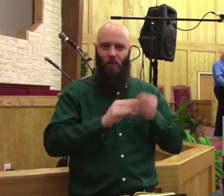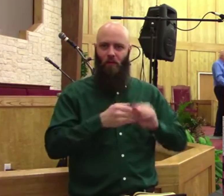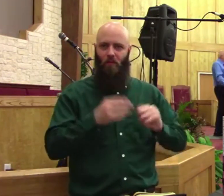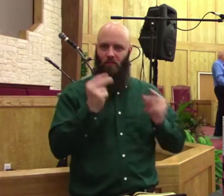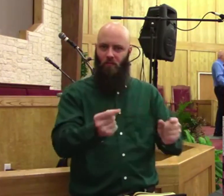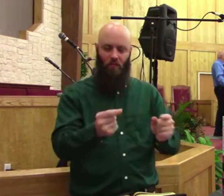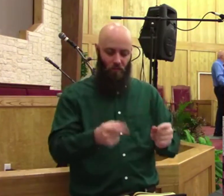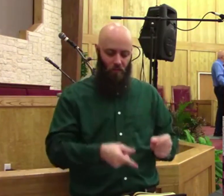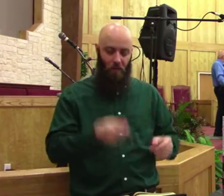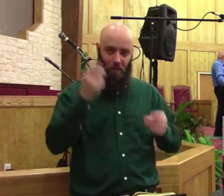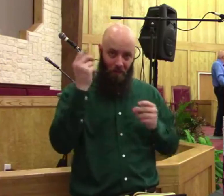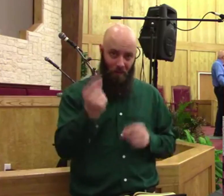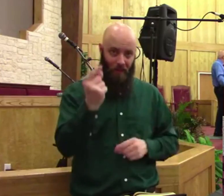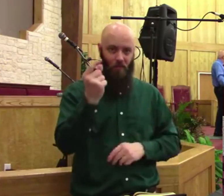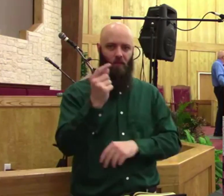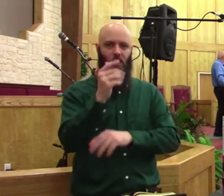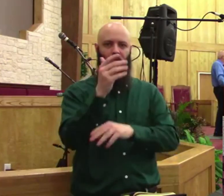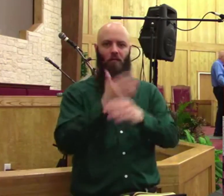immediately